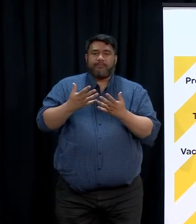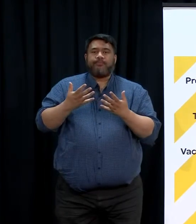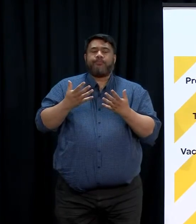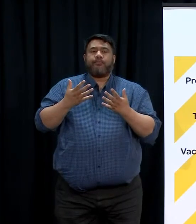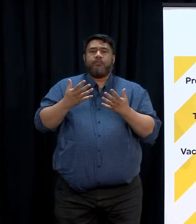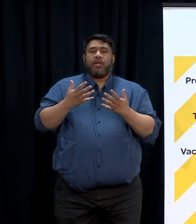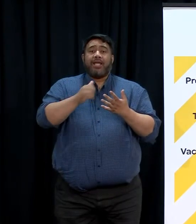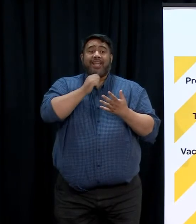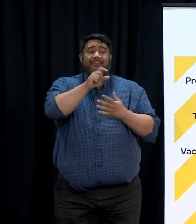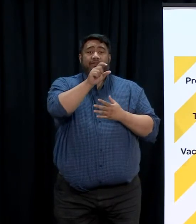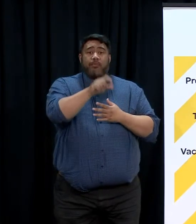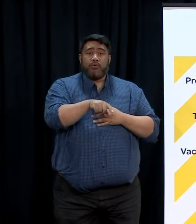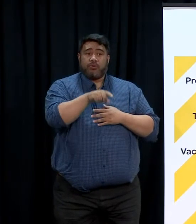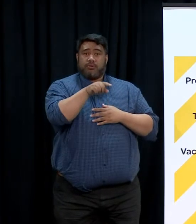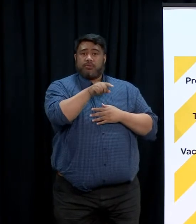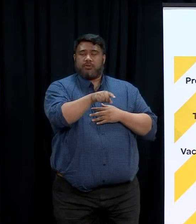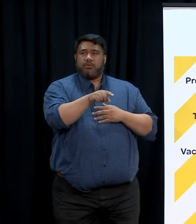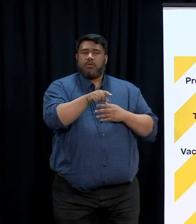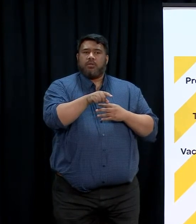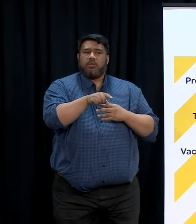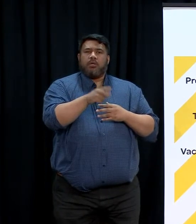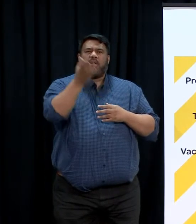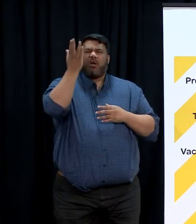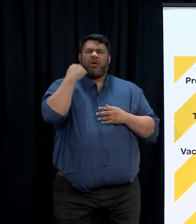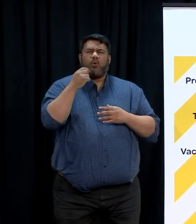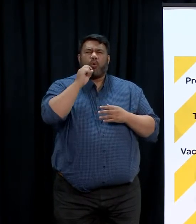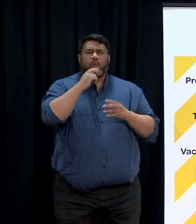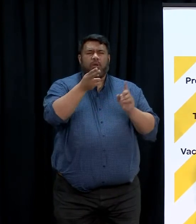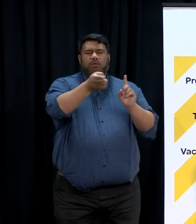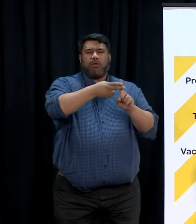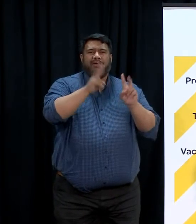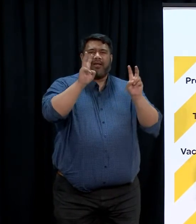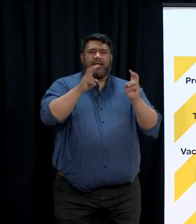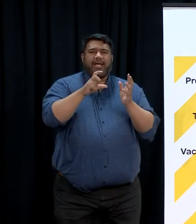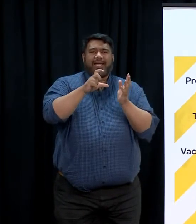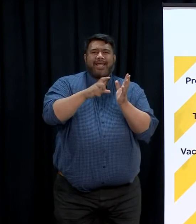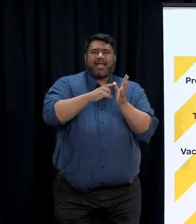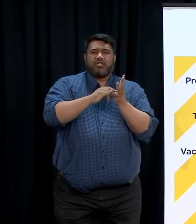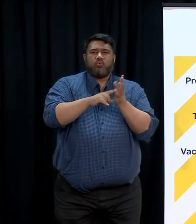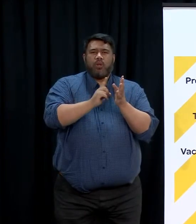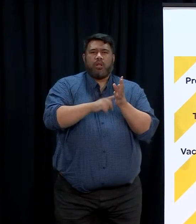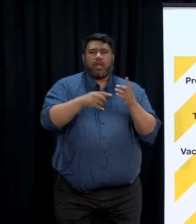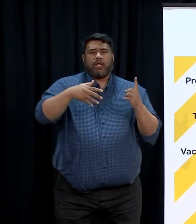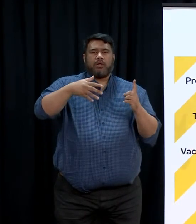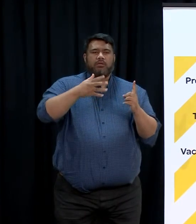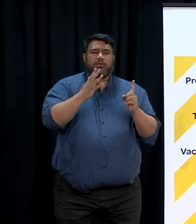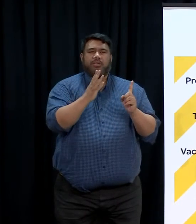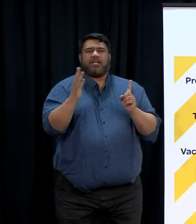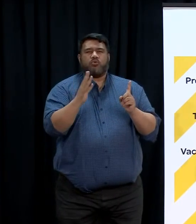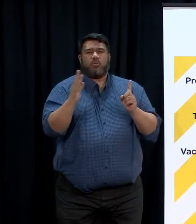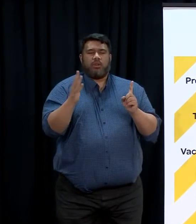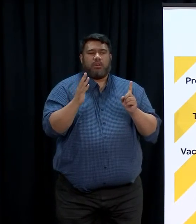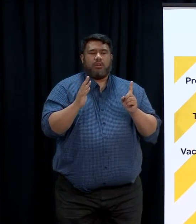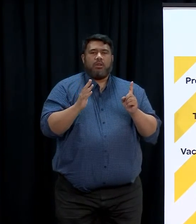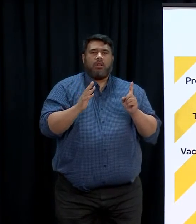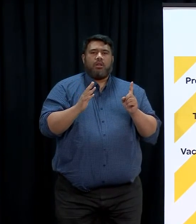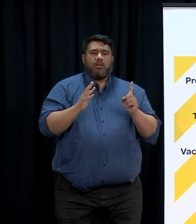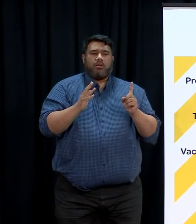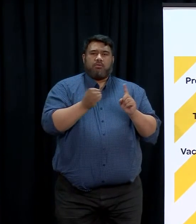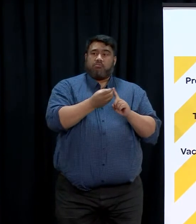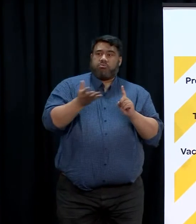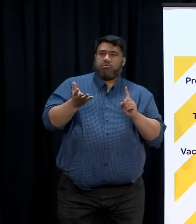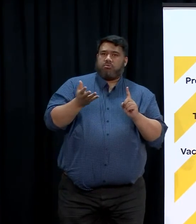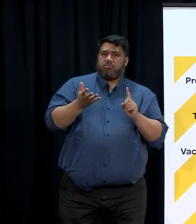people who previously we would have classified as casual type contacts. because we've not seen any spread from